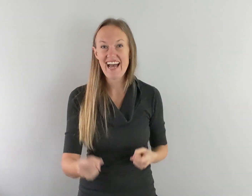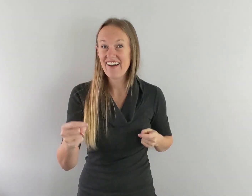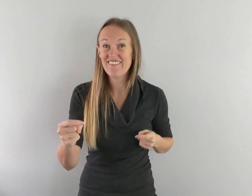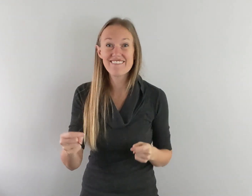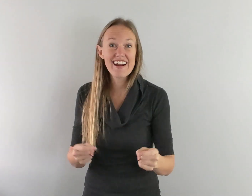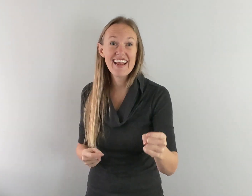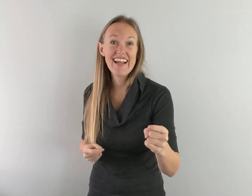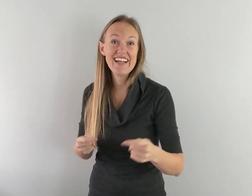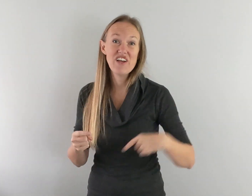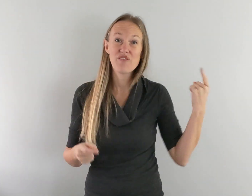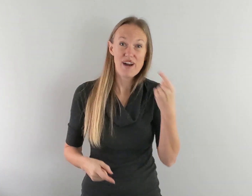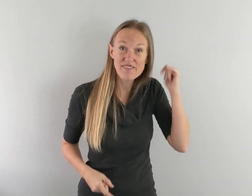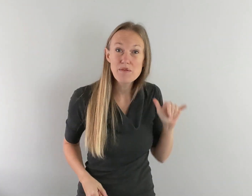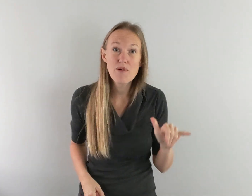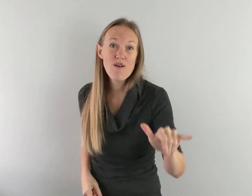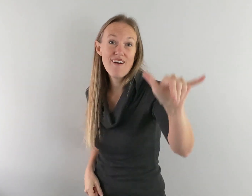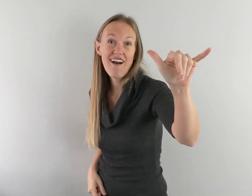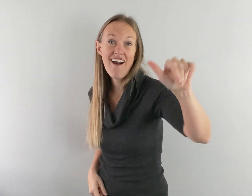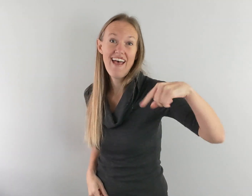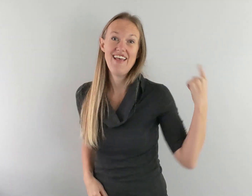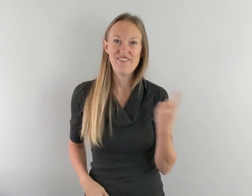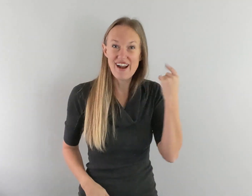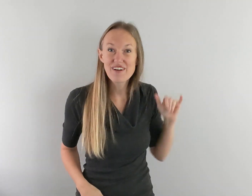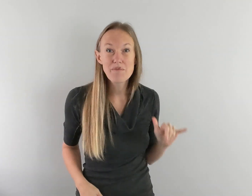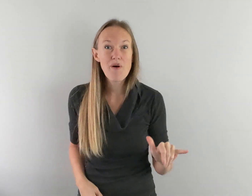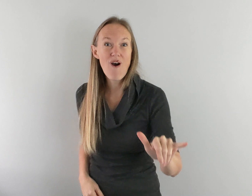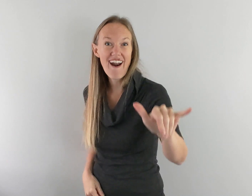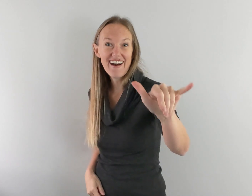shall reign forevermore, forevermore.